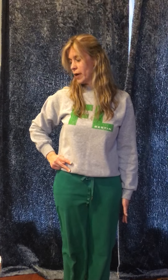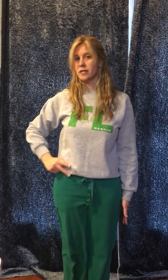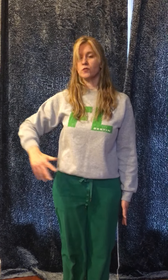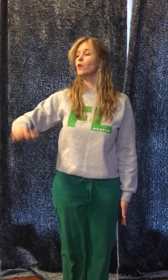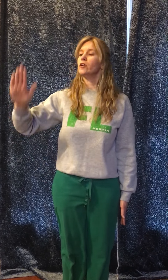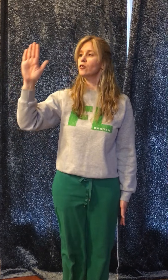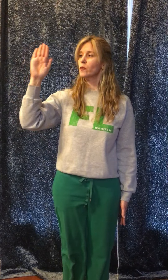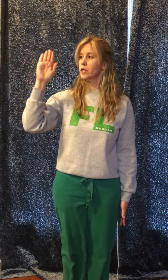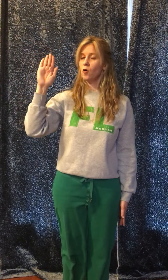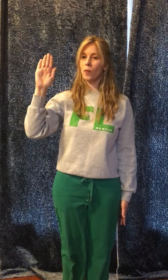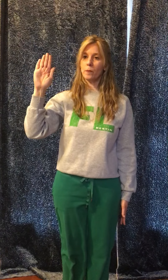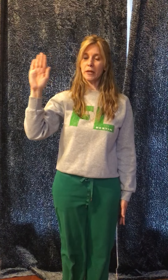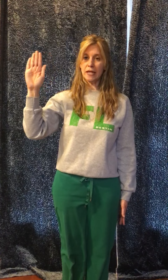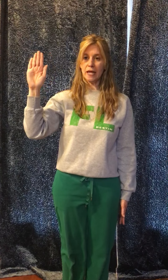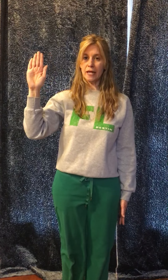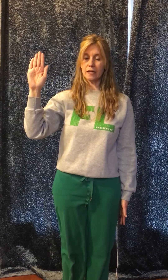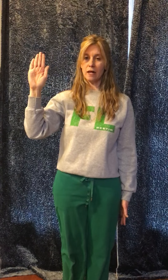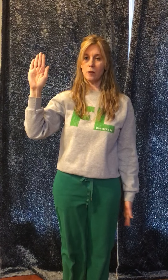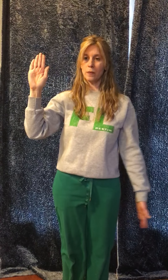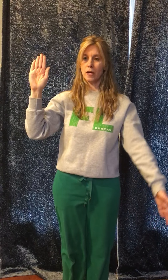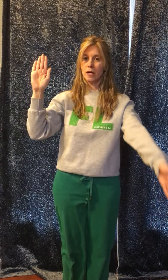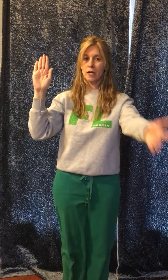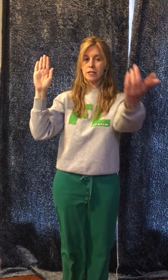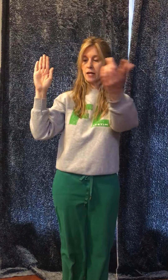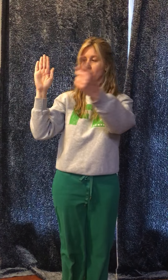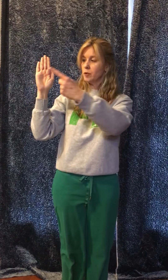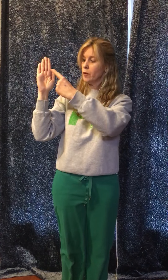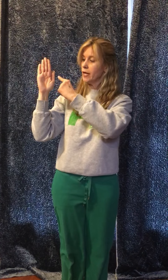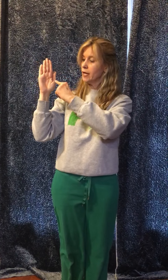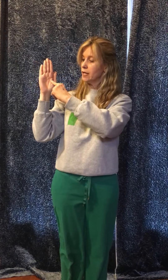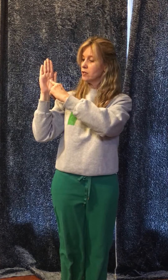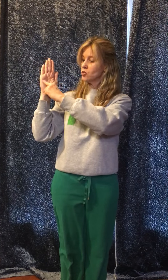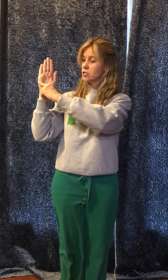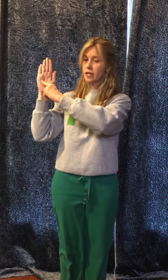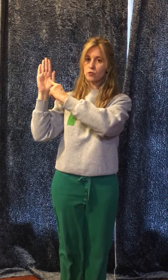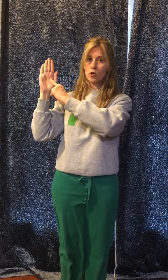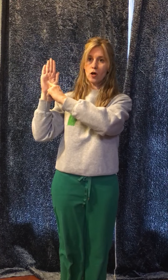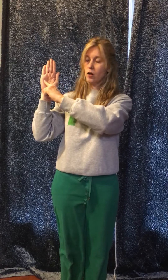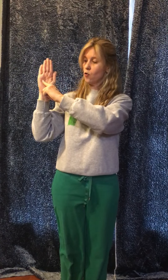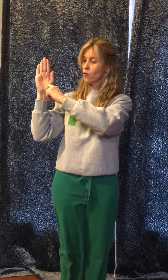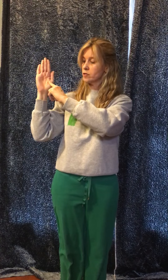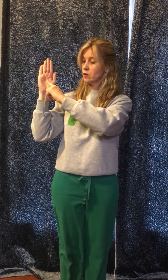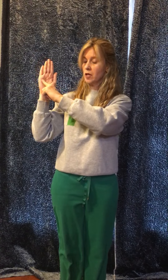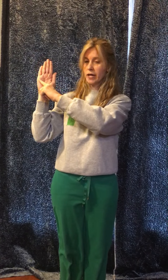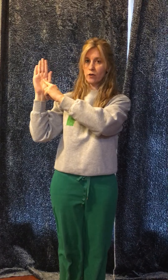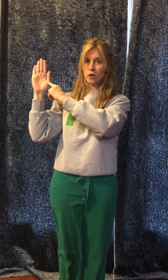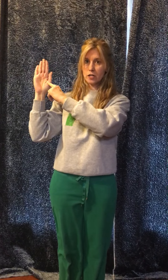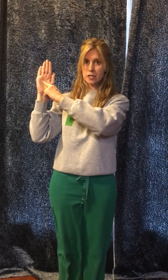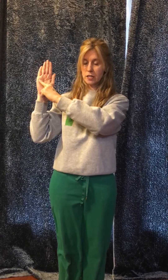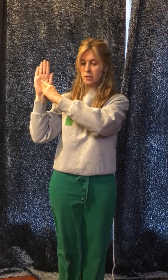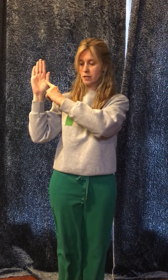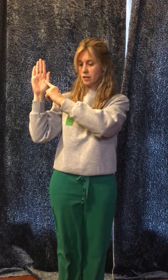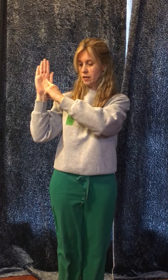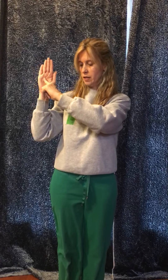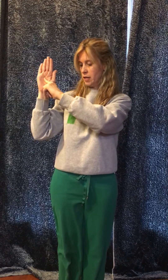Has rendered. We're going to hold the pink hand up, take our blue hand, and just like draw a horizontal line across it.